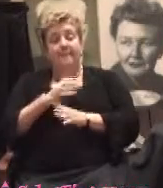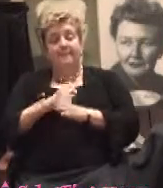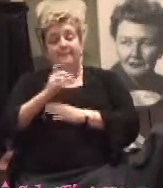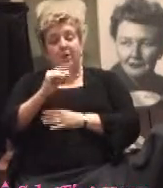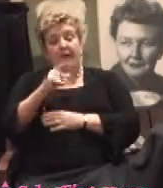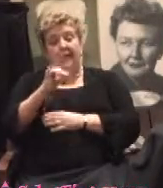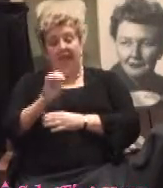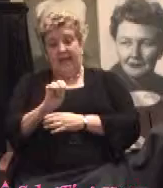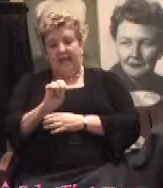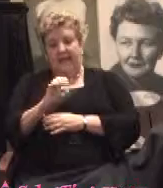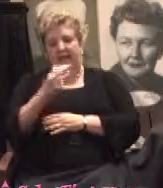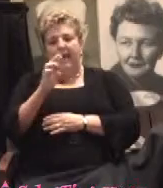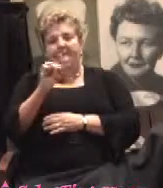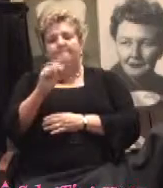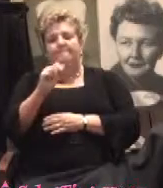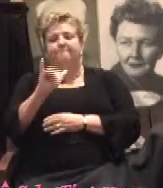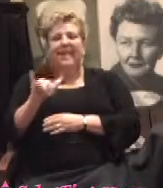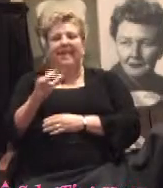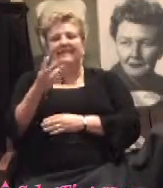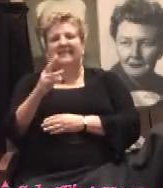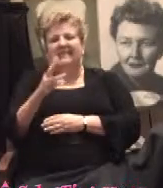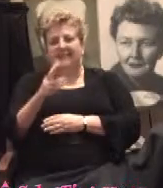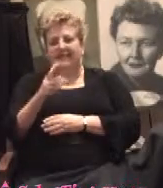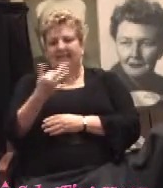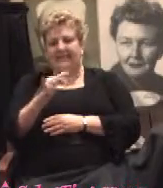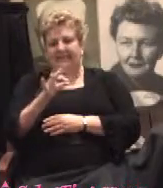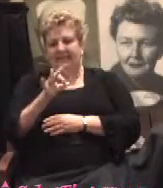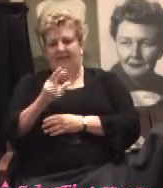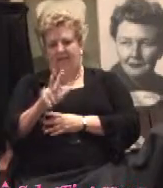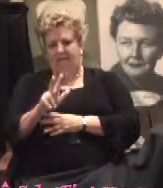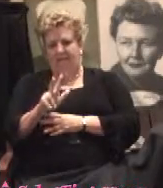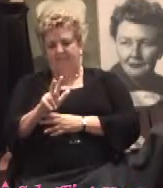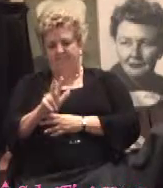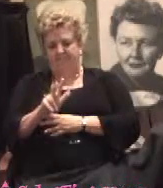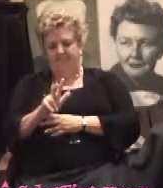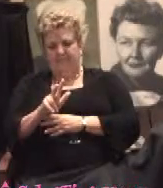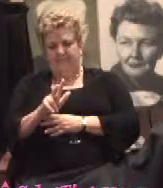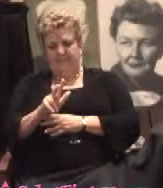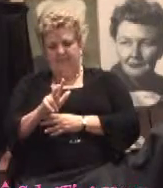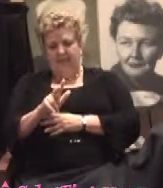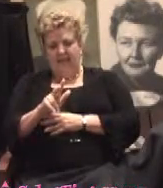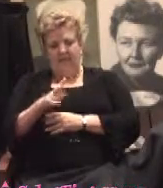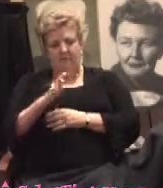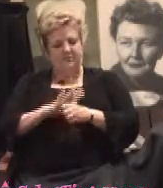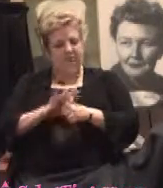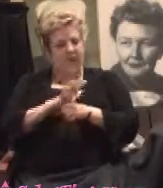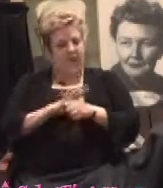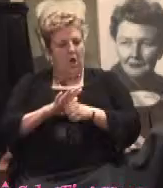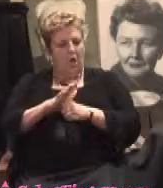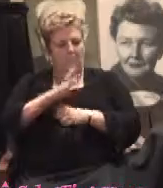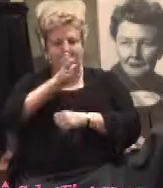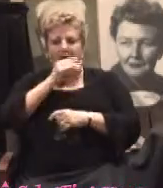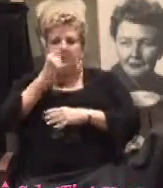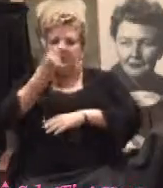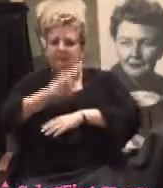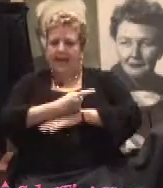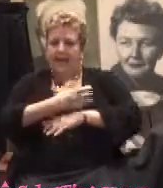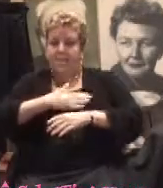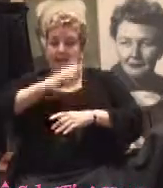1993. And around May 14th, I think, was Mother's Day, because my brother, who was sober now for 12 years, called